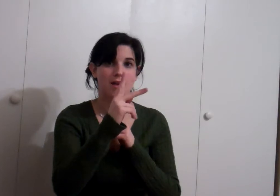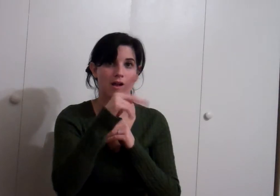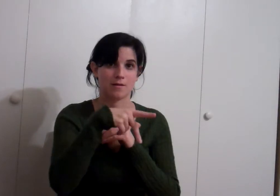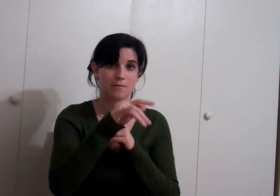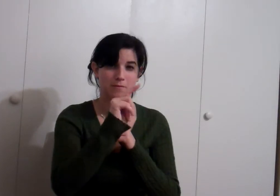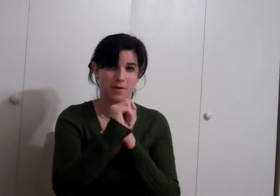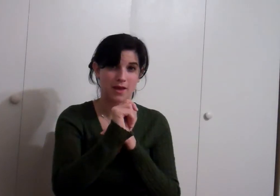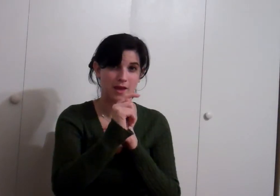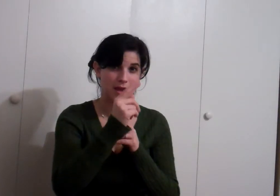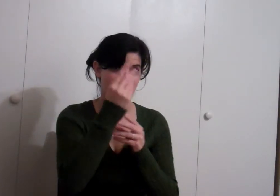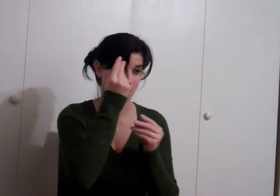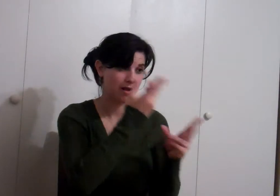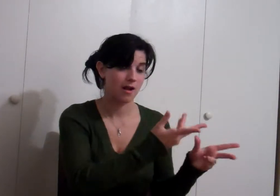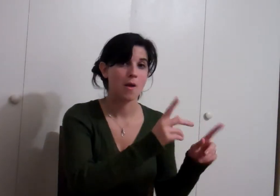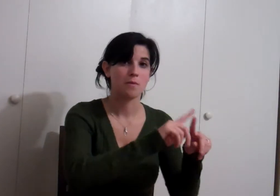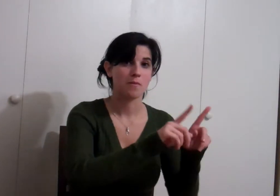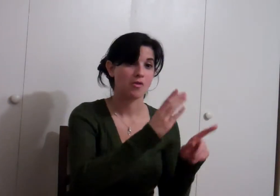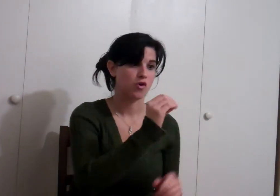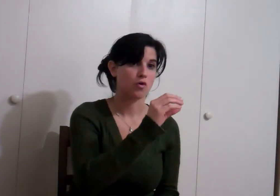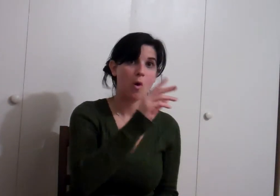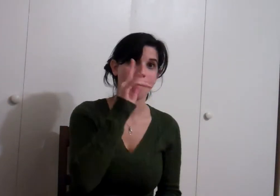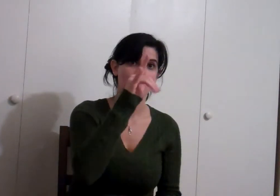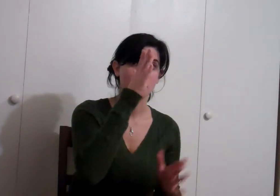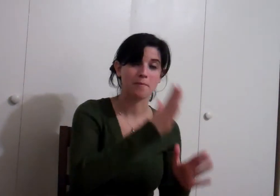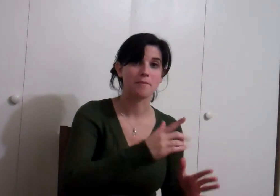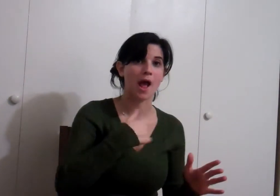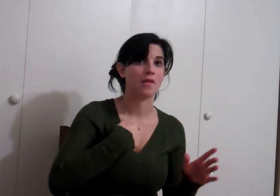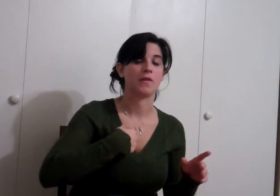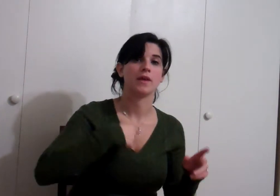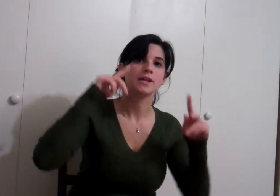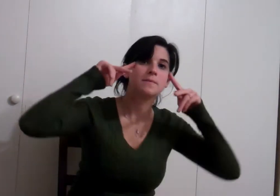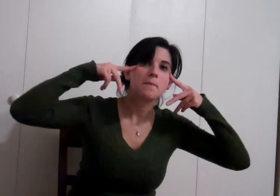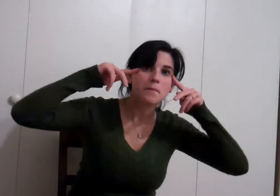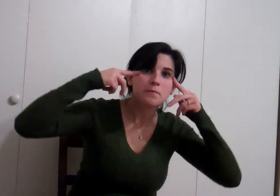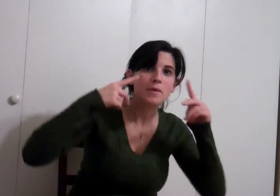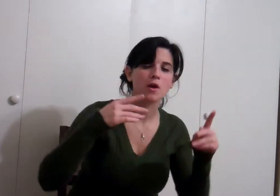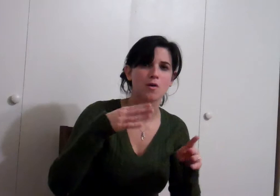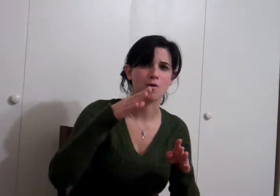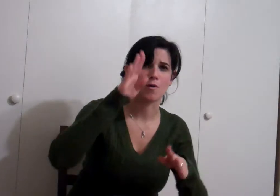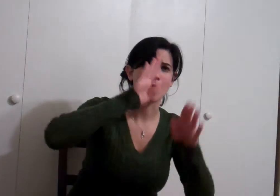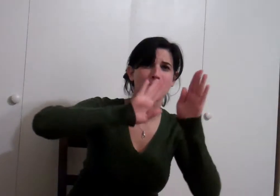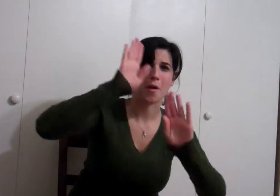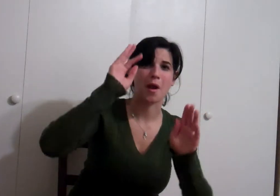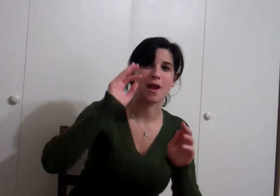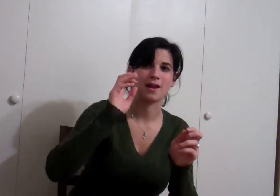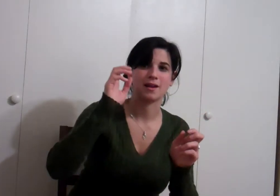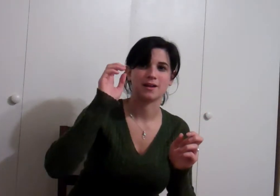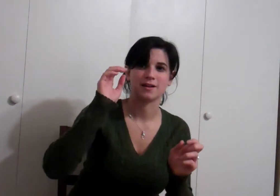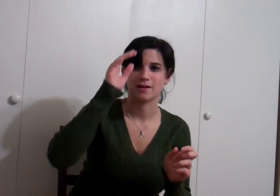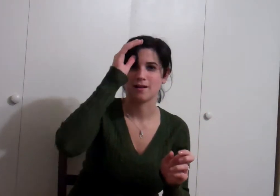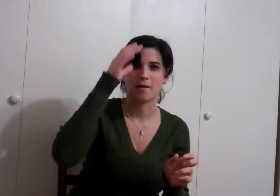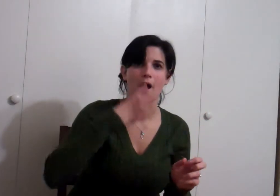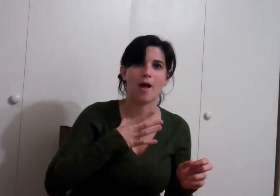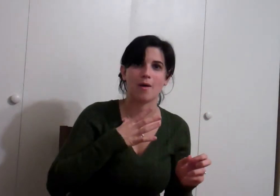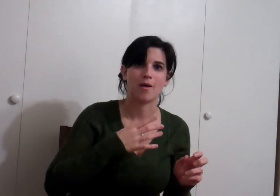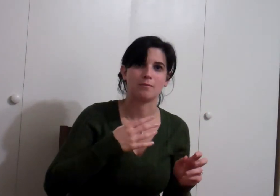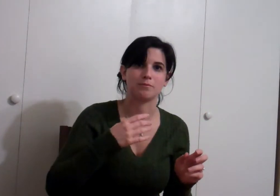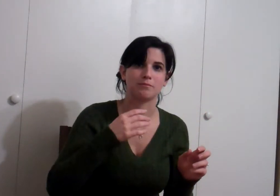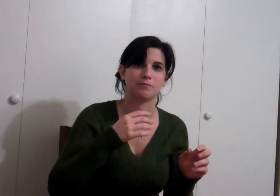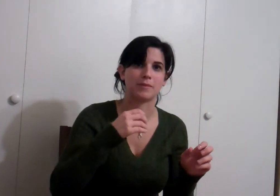would, open up the door, but the co-pilot is telling all the air traffic controllers, he's got the code, and I don't want to let him in. Here's the thing that actually